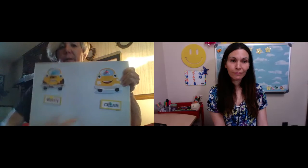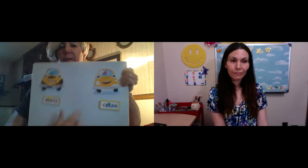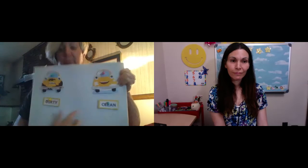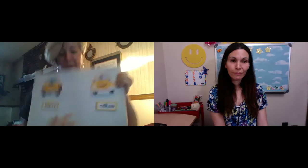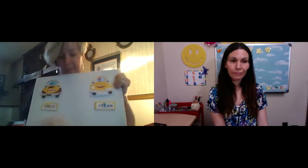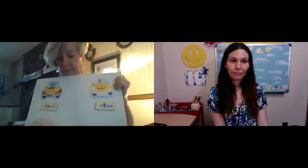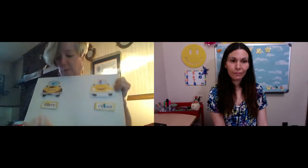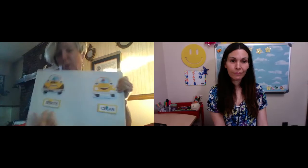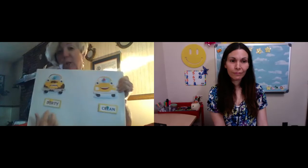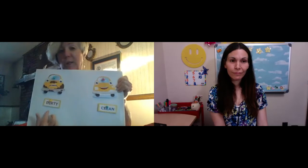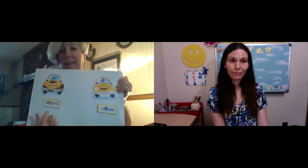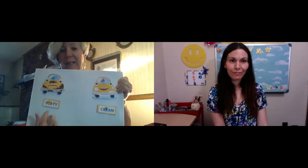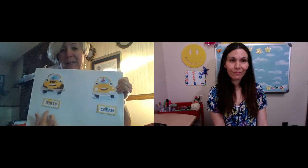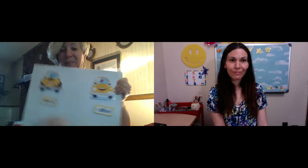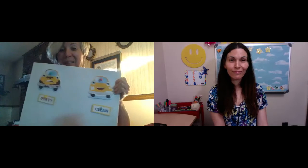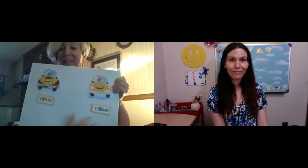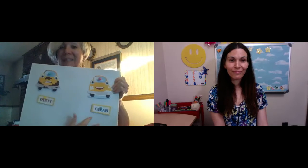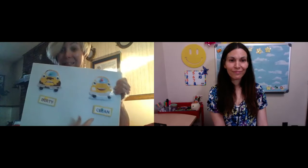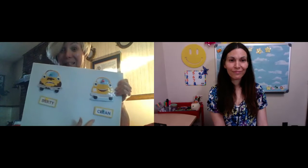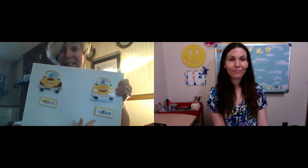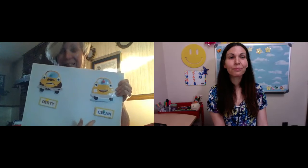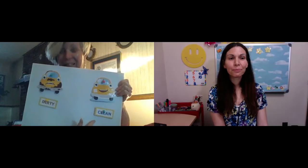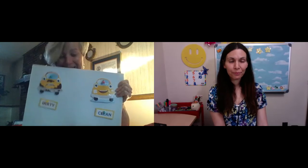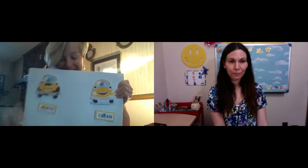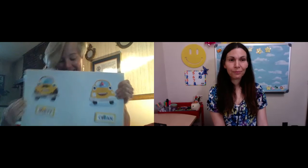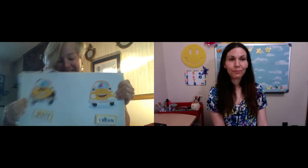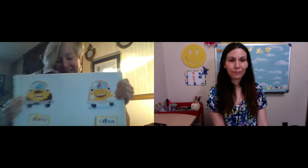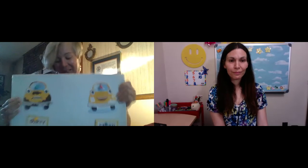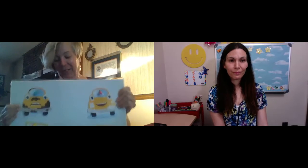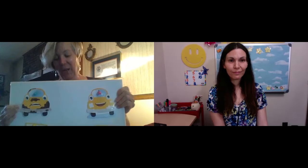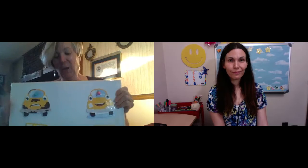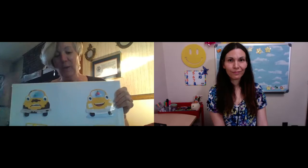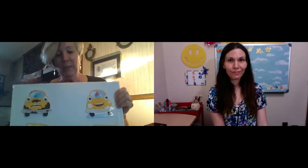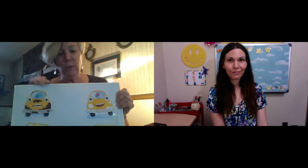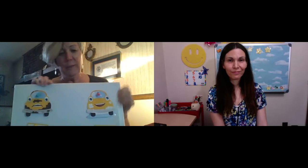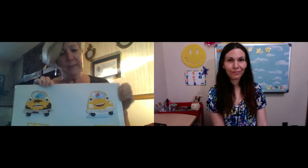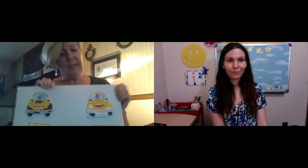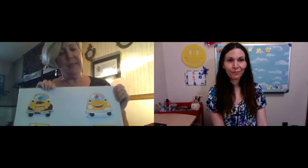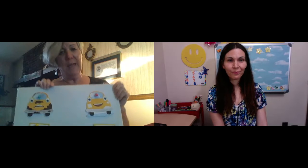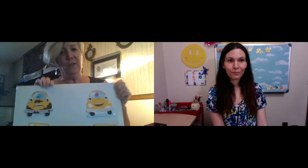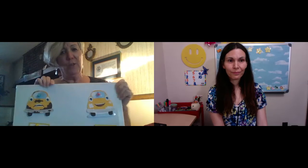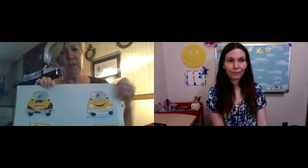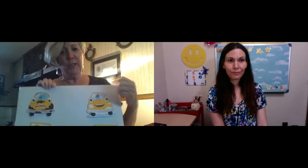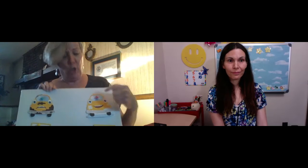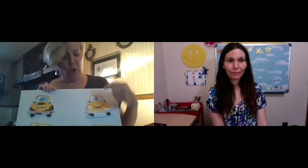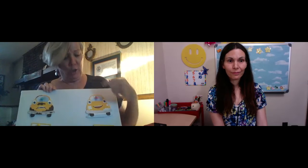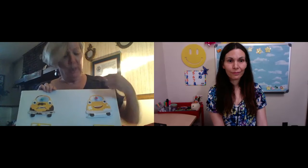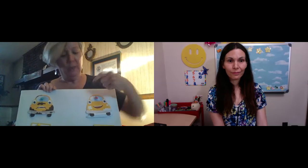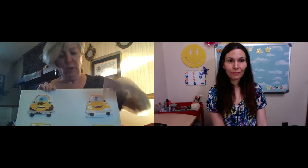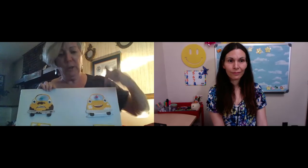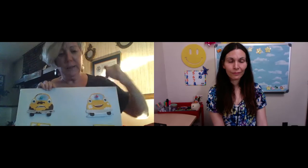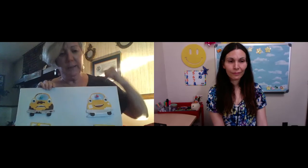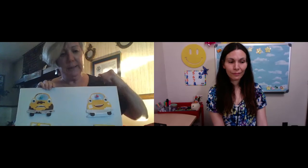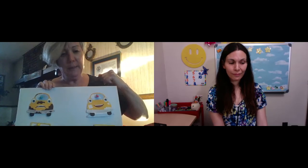of, where is it? Dirty is clean. So in order to get that dirty car